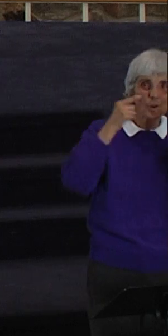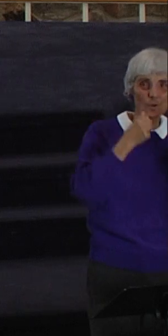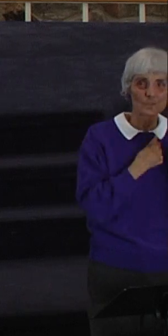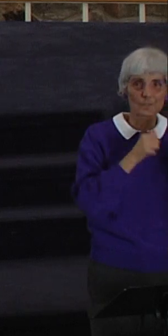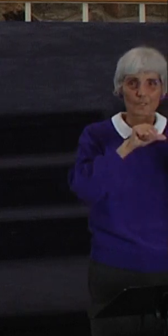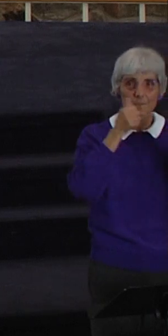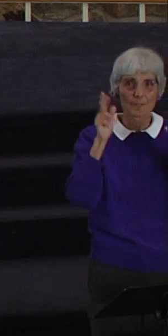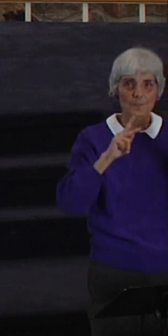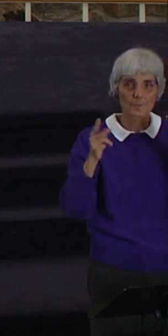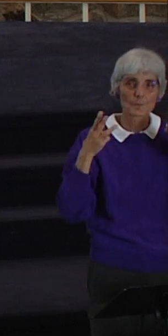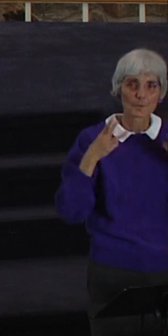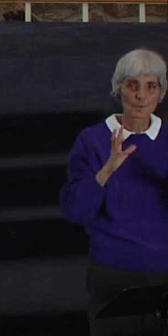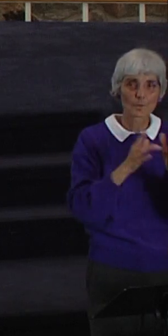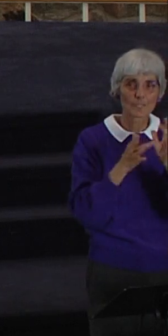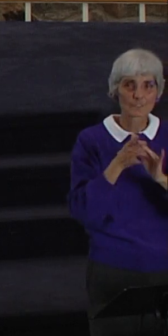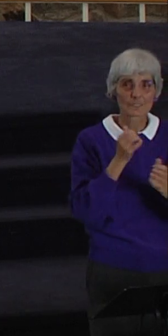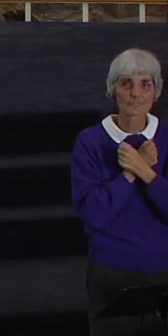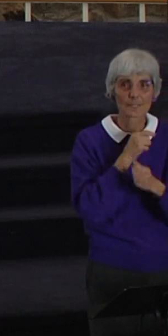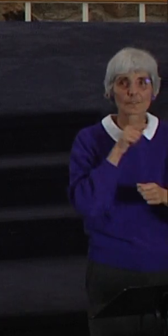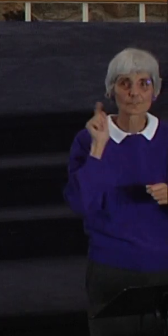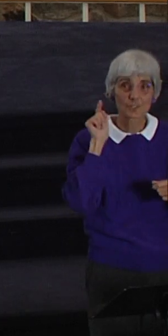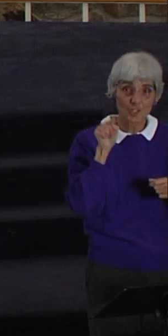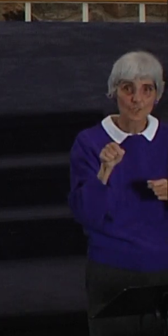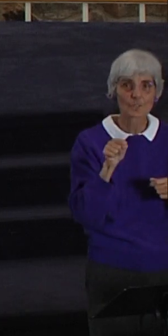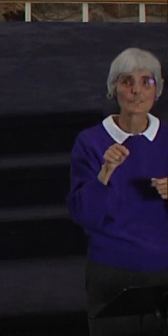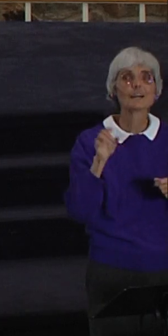love others the way Jesus loves you?